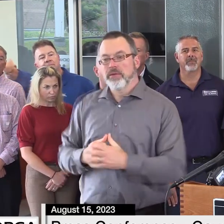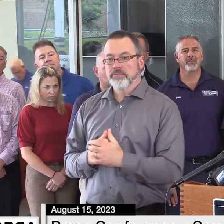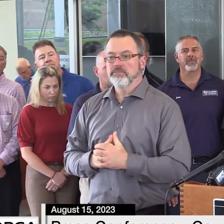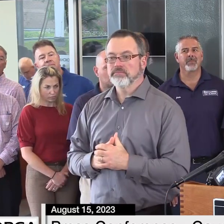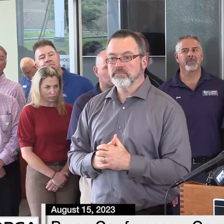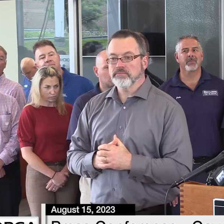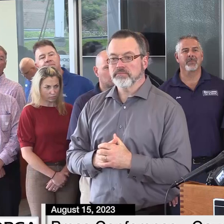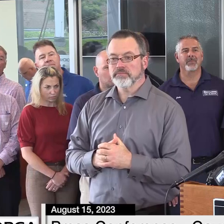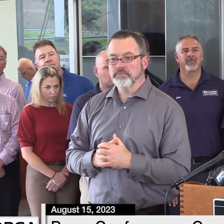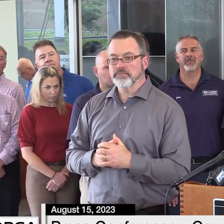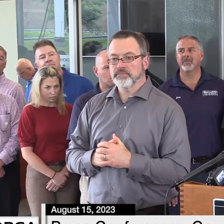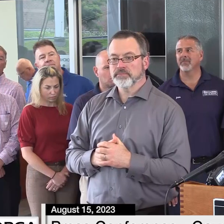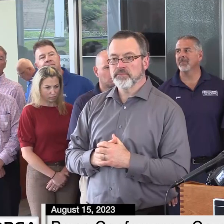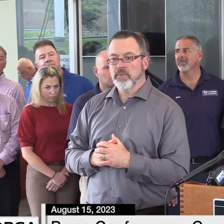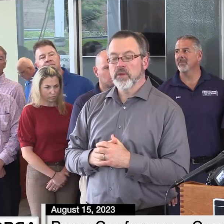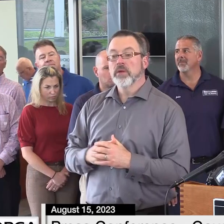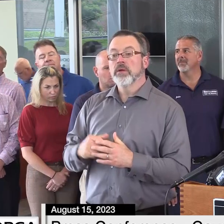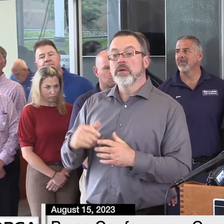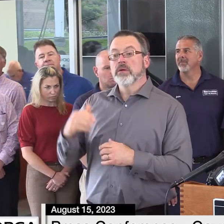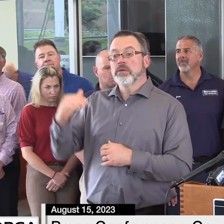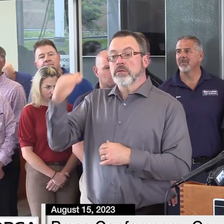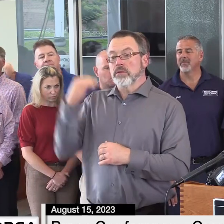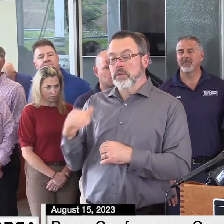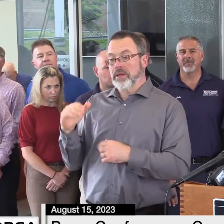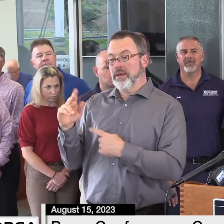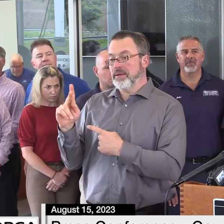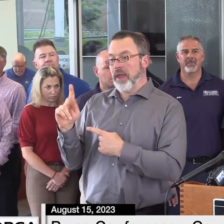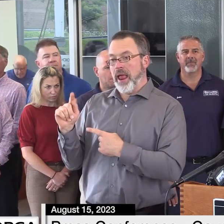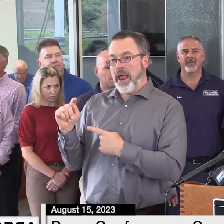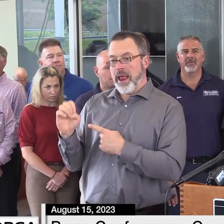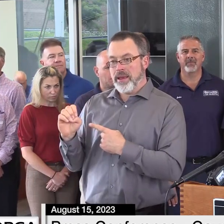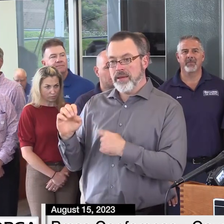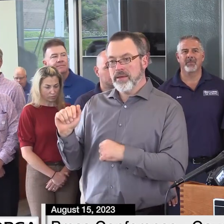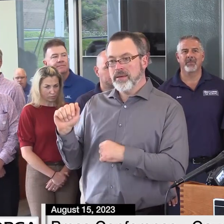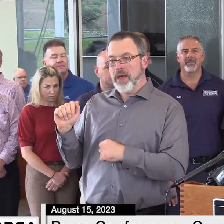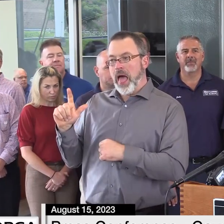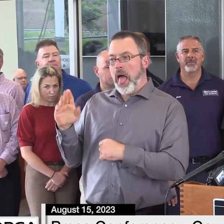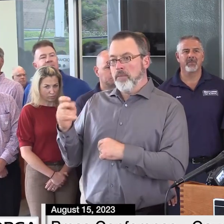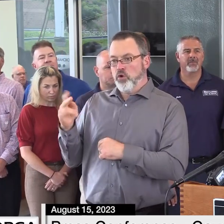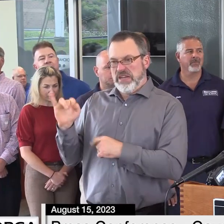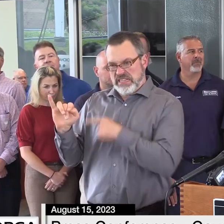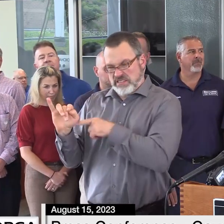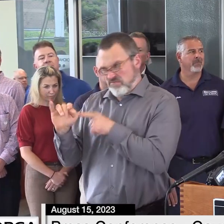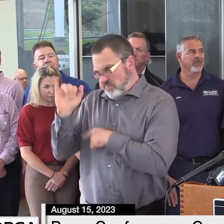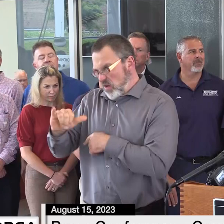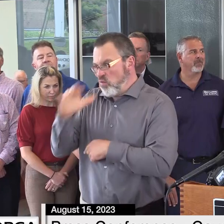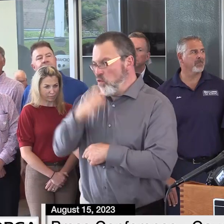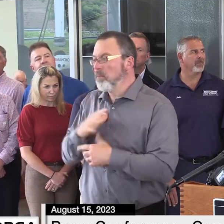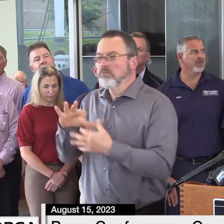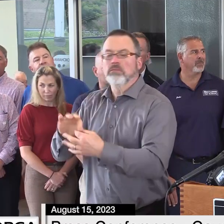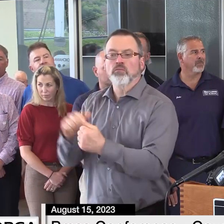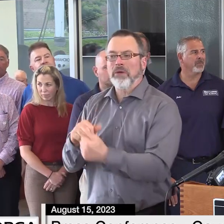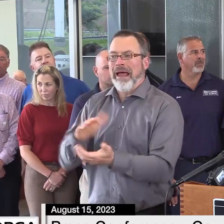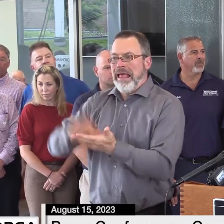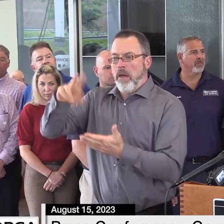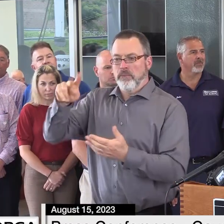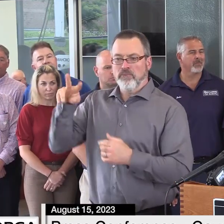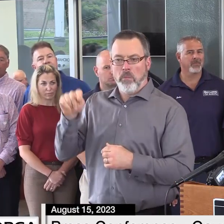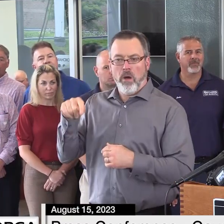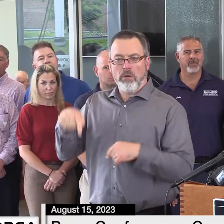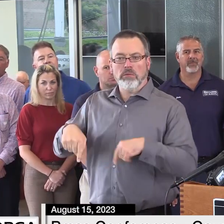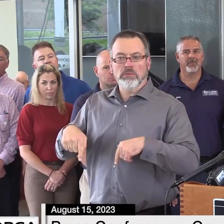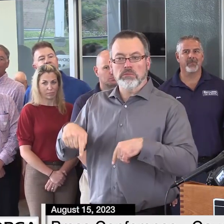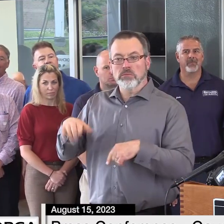Alberghini, the Executive Director of Green Up Vermont, who will go into further details about August